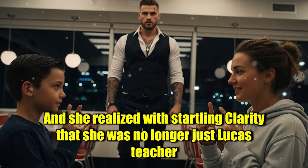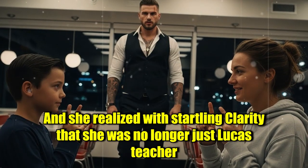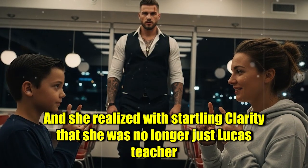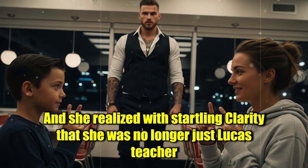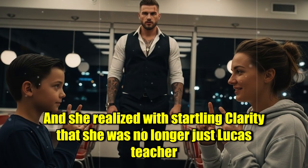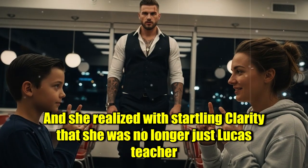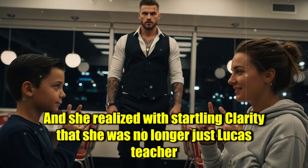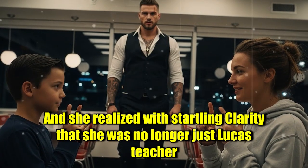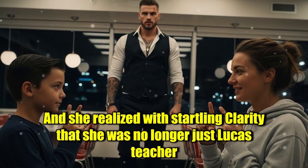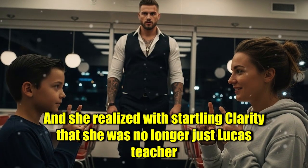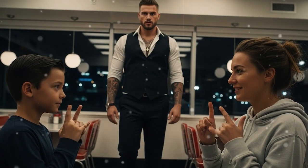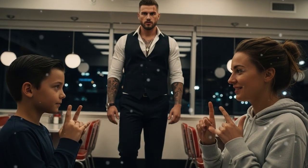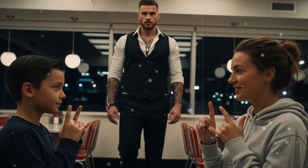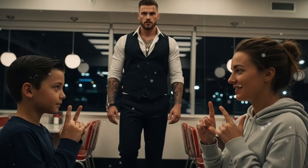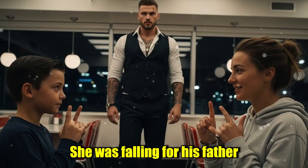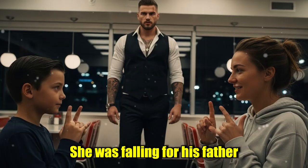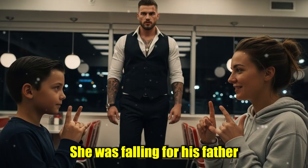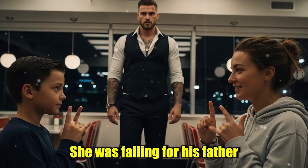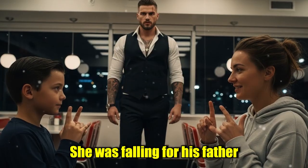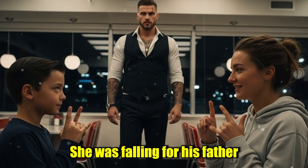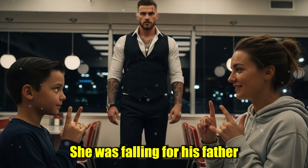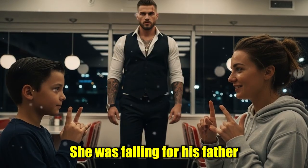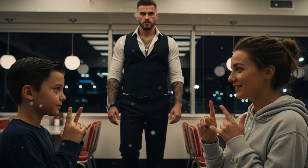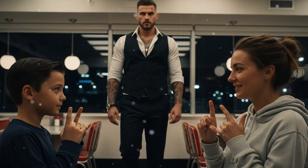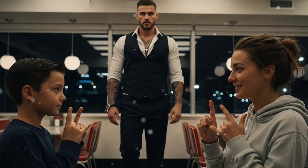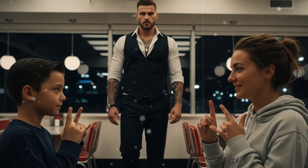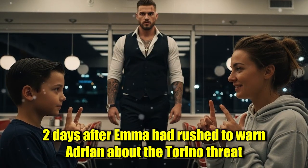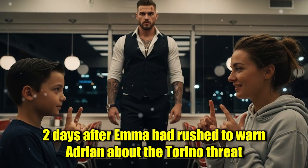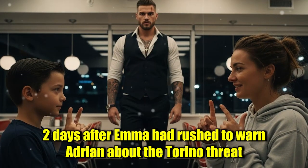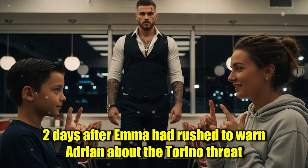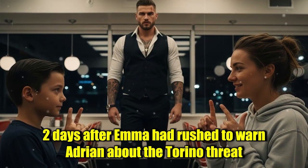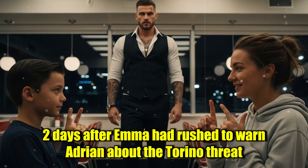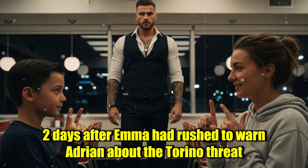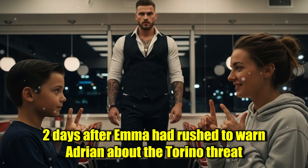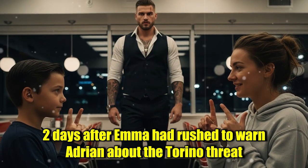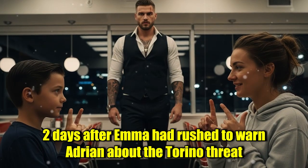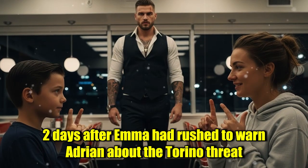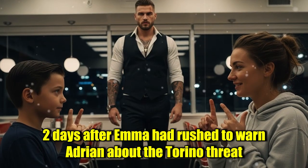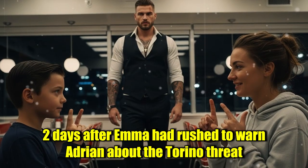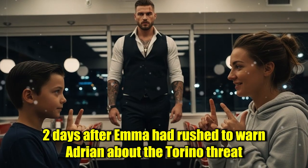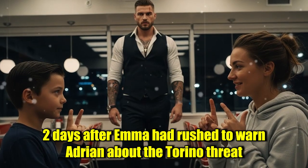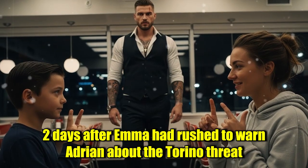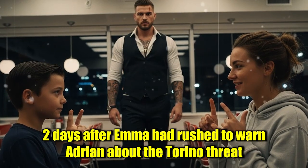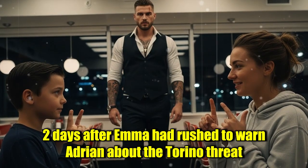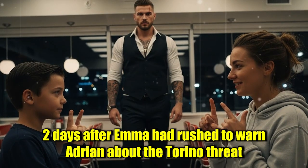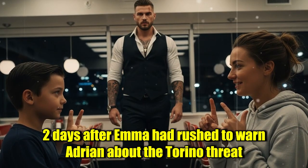longer just Luca's teacher. She was falling for his father. 2 days after Emma had rushed to warn Adrian about the Torino